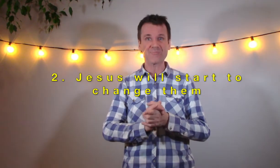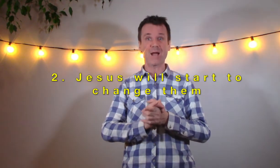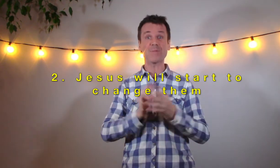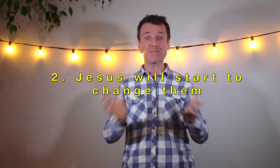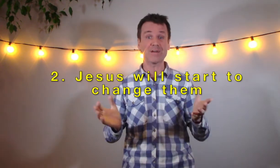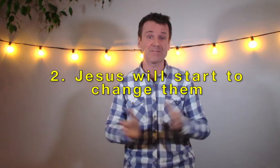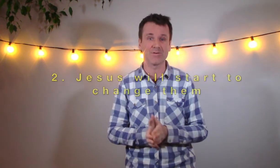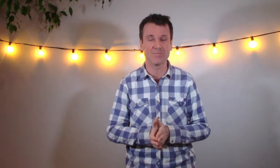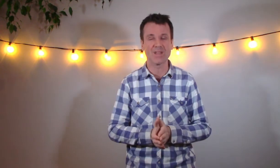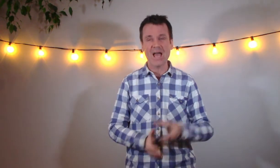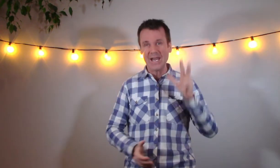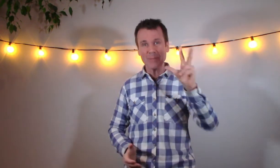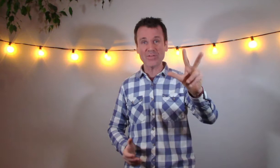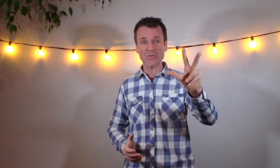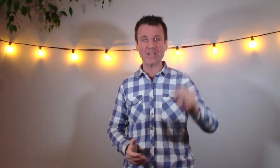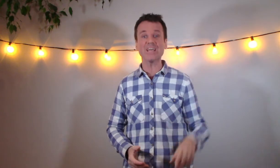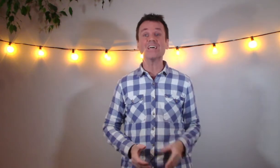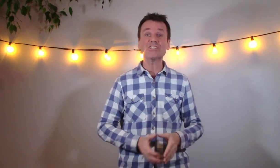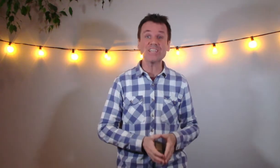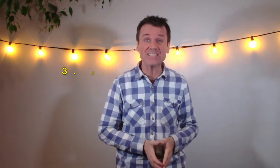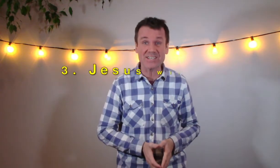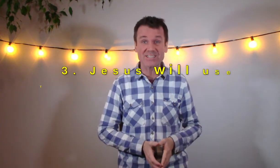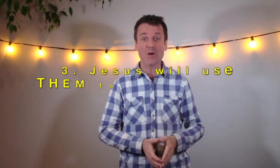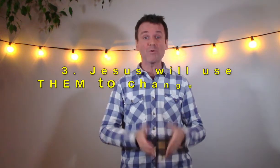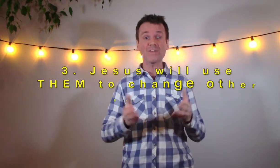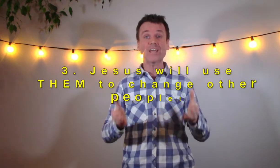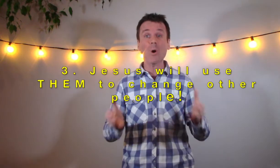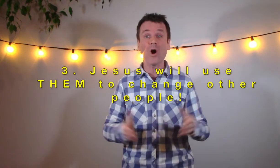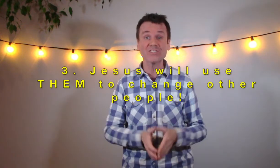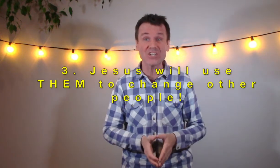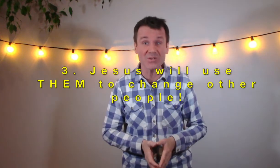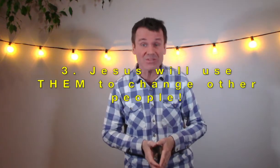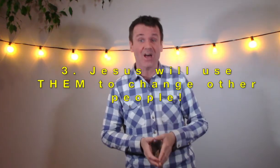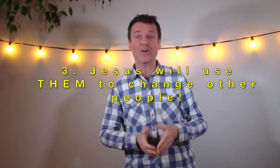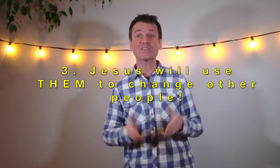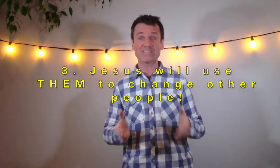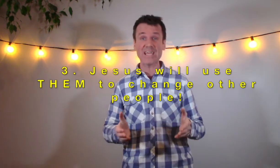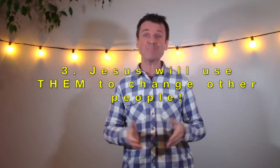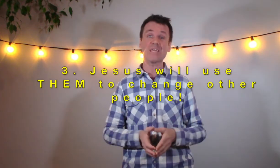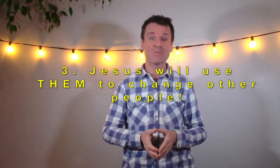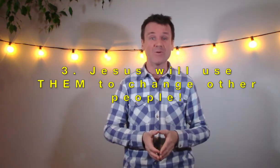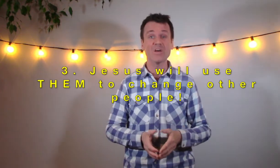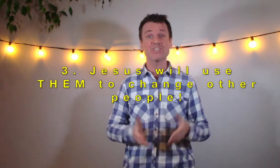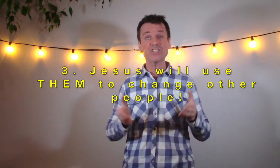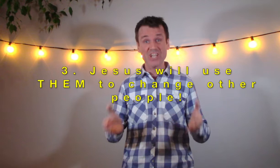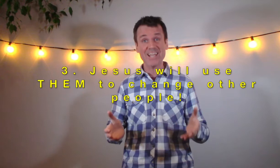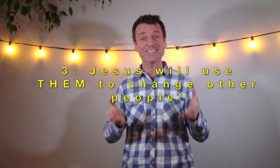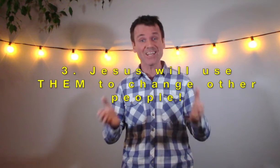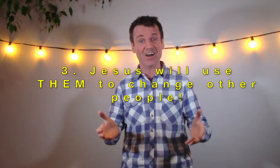and being faithful. And number three, Jesus will then go on to use those same people to change the lives